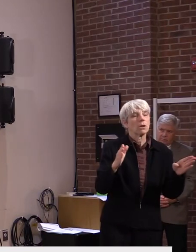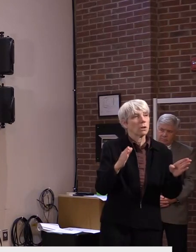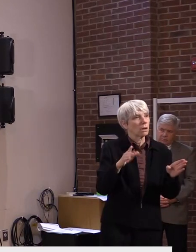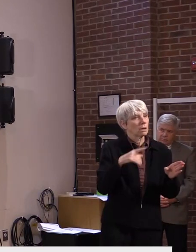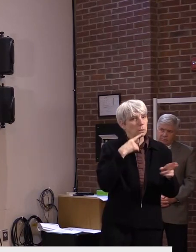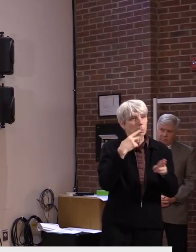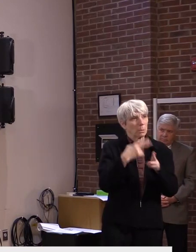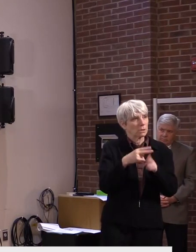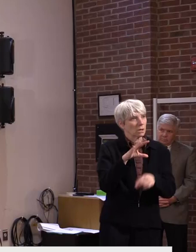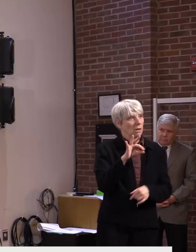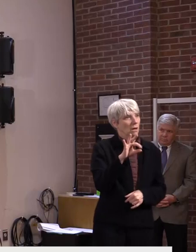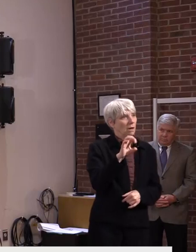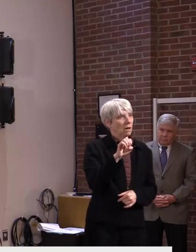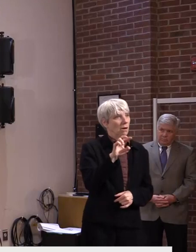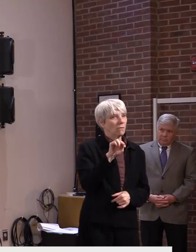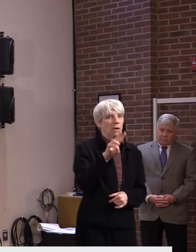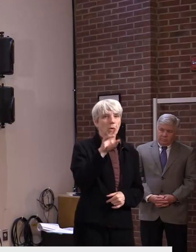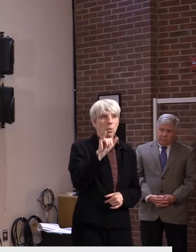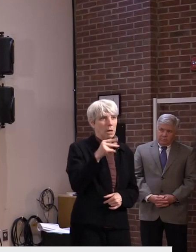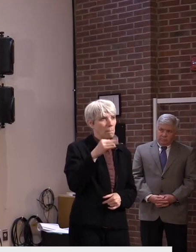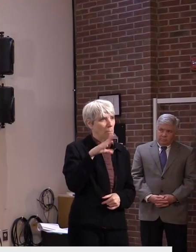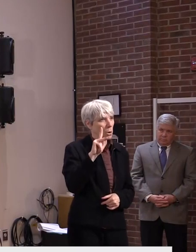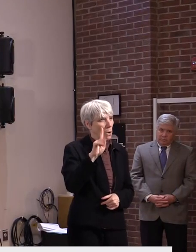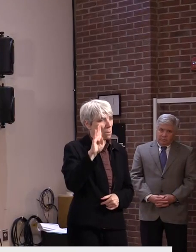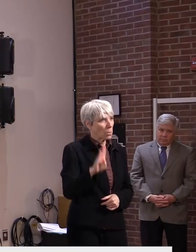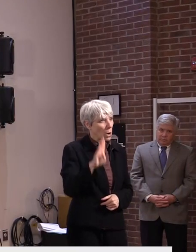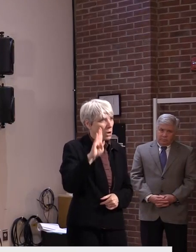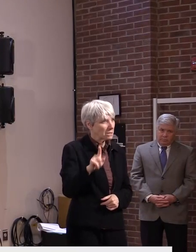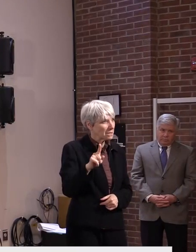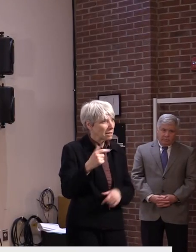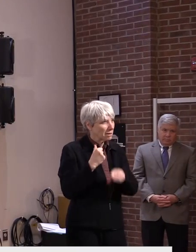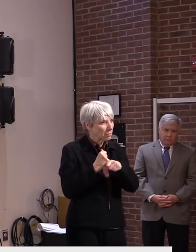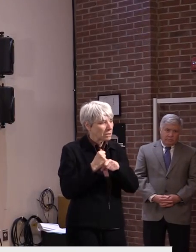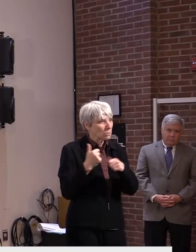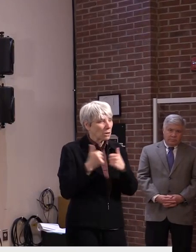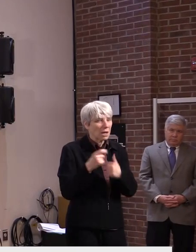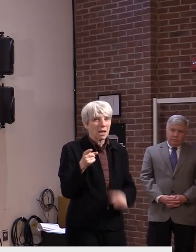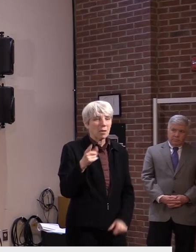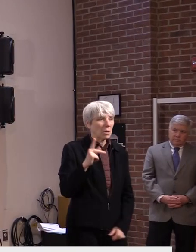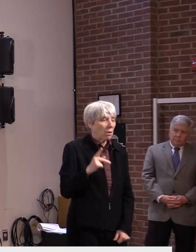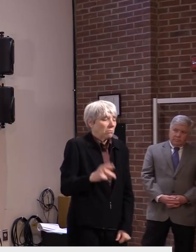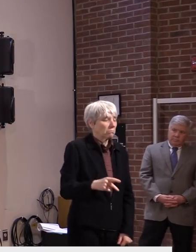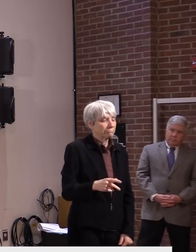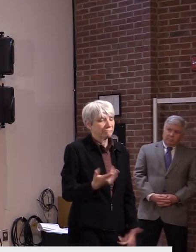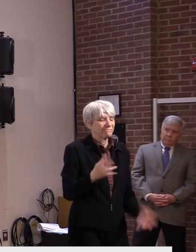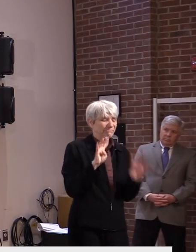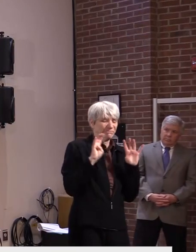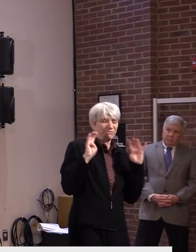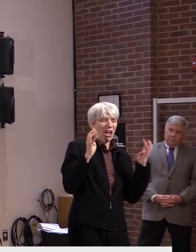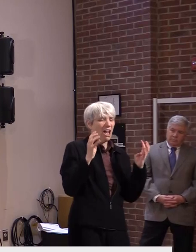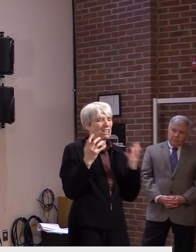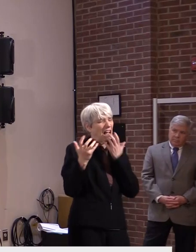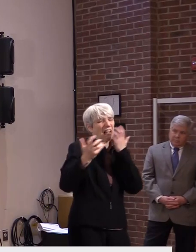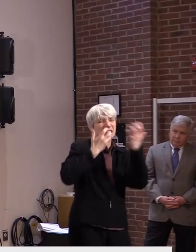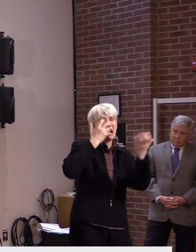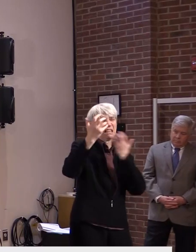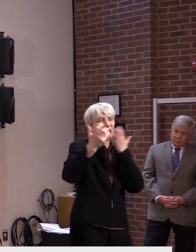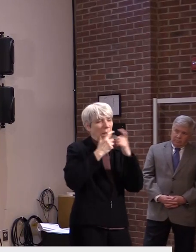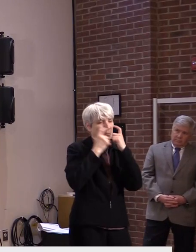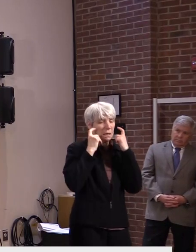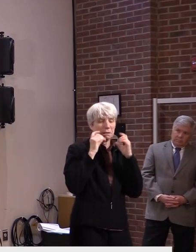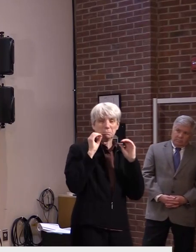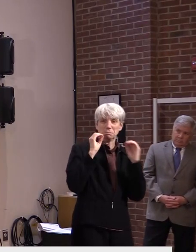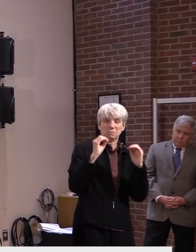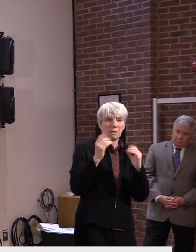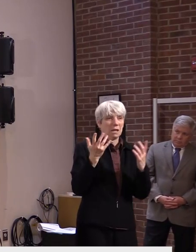Park, people are making their choices about the kinds of exposures they're willing to tolerate and the kinds of exposures they aren't willing to tolerate.